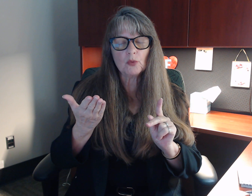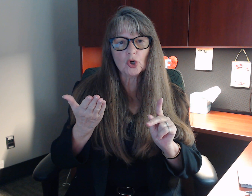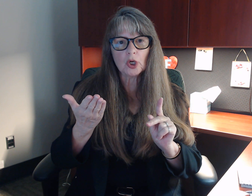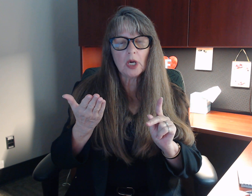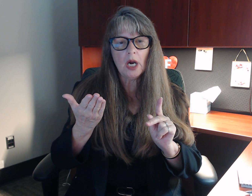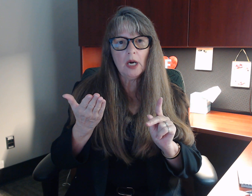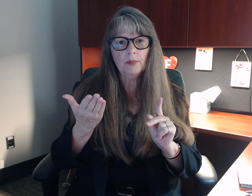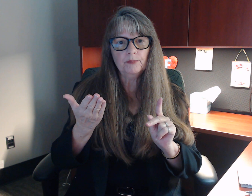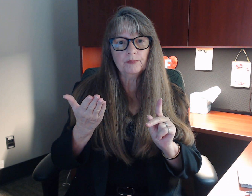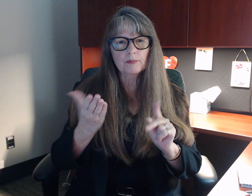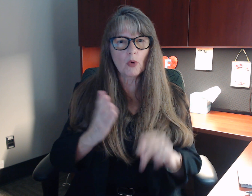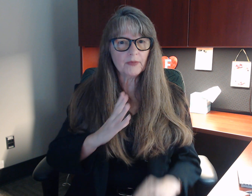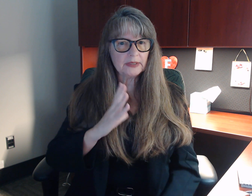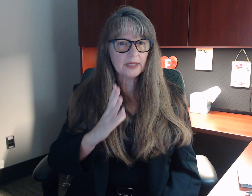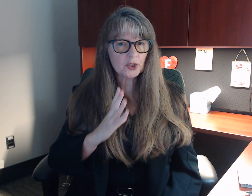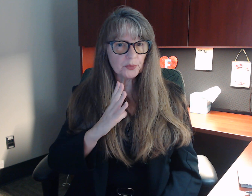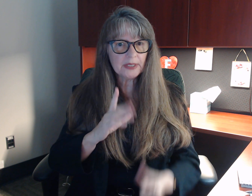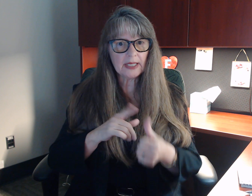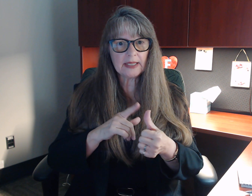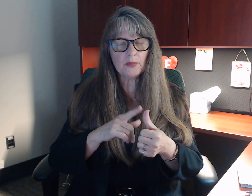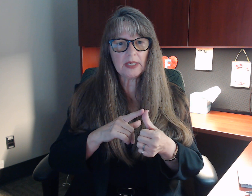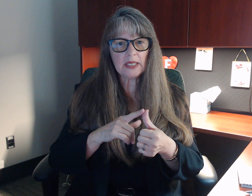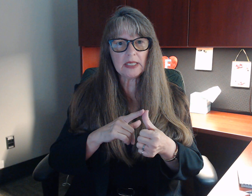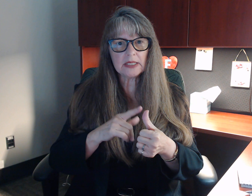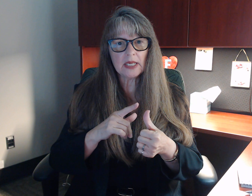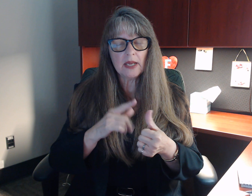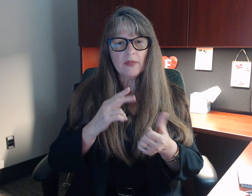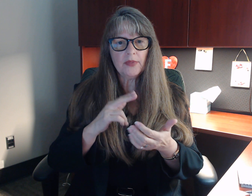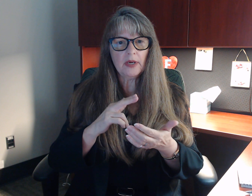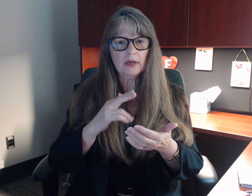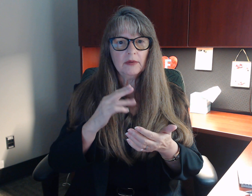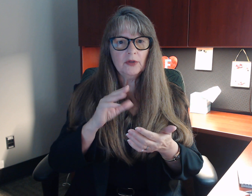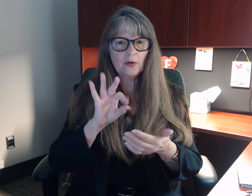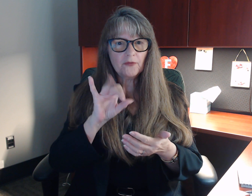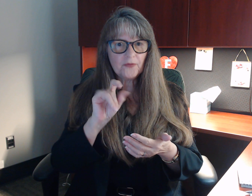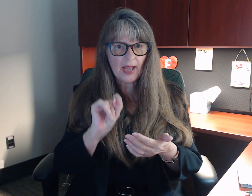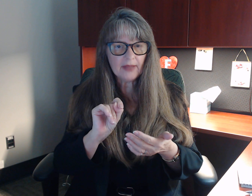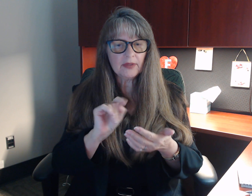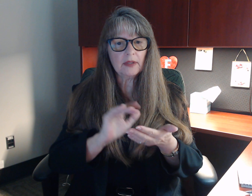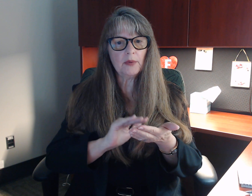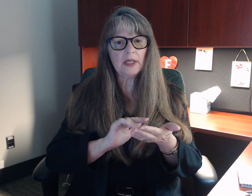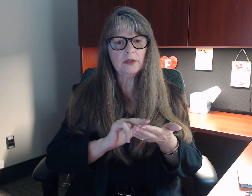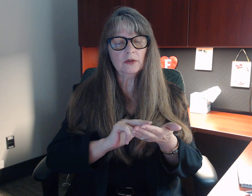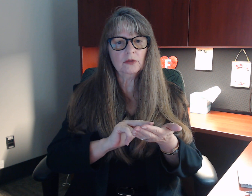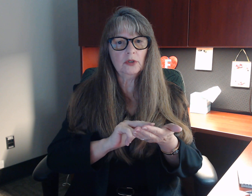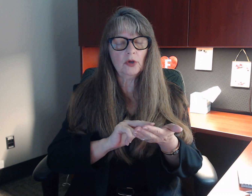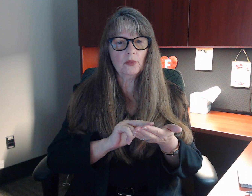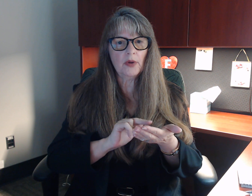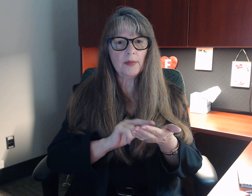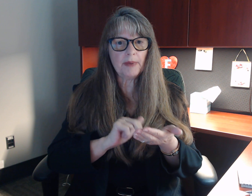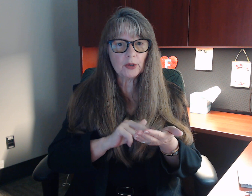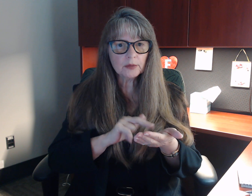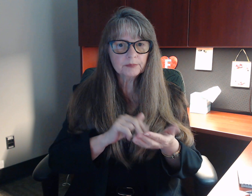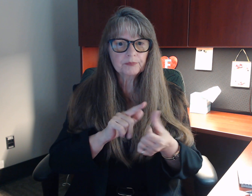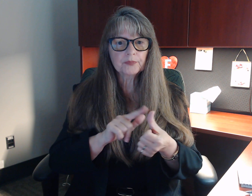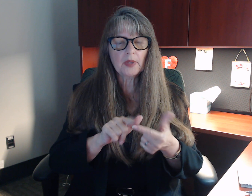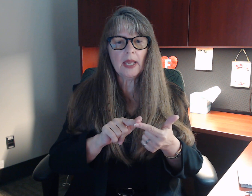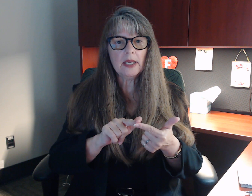were more of a luxury, like they would eat the, fat, that they would eat, the butter